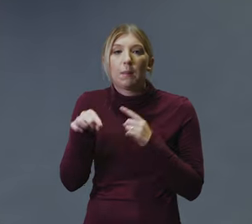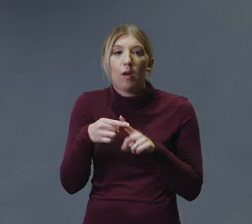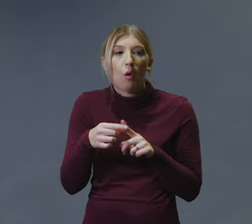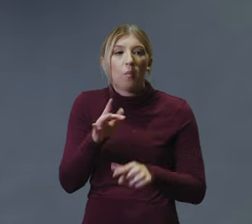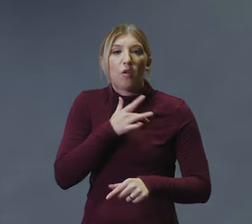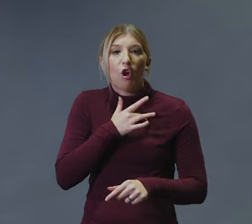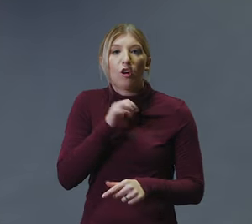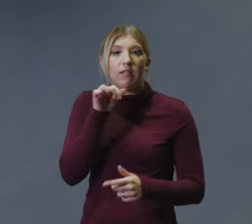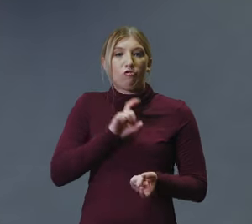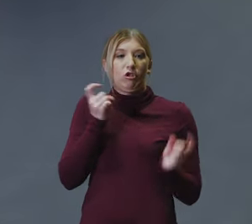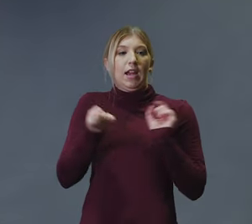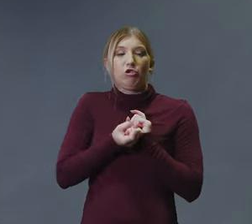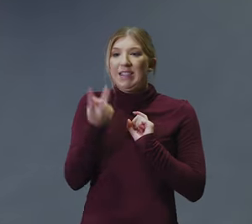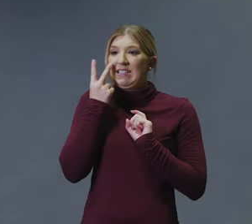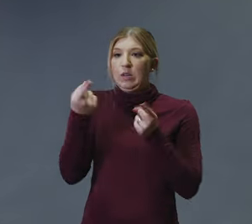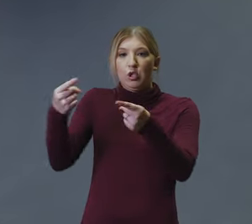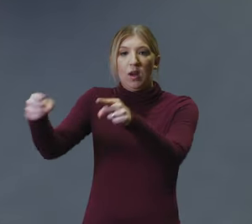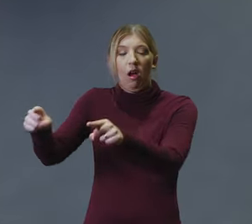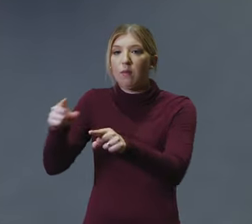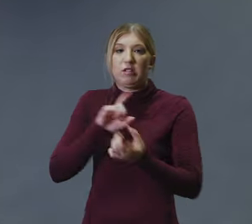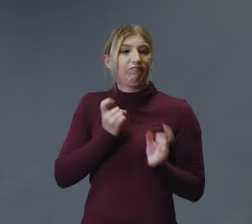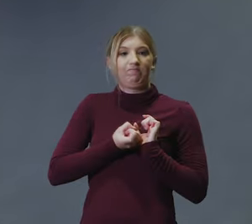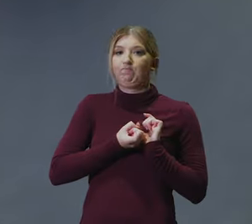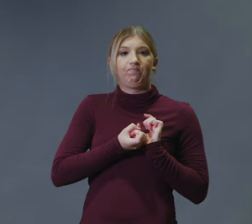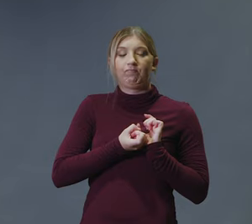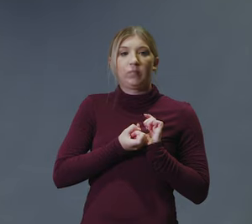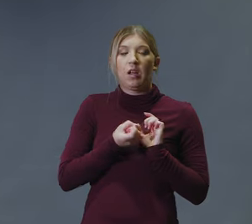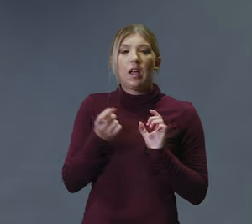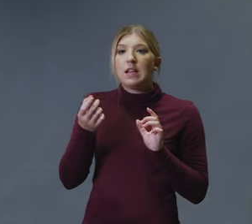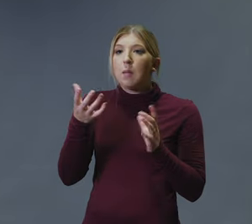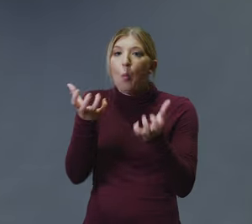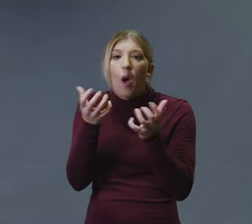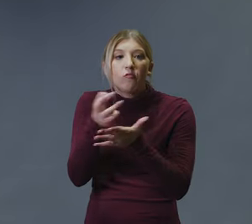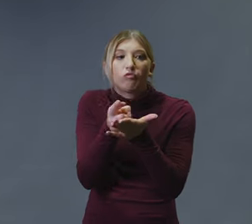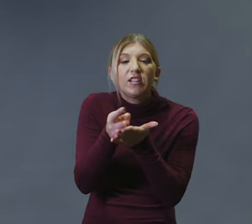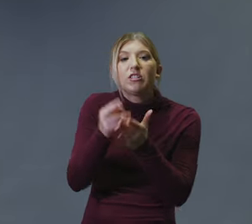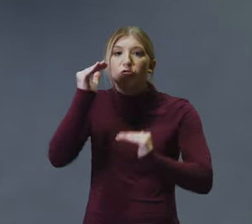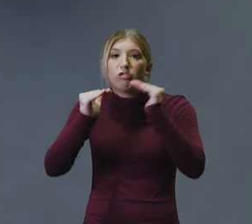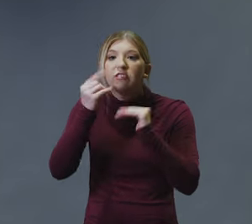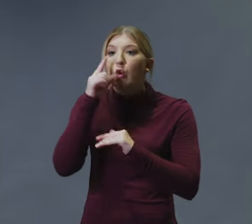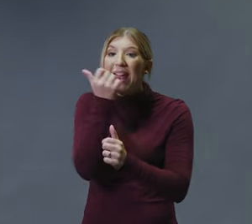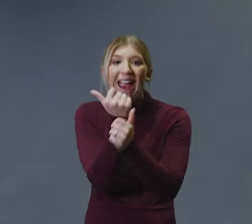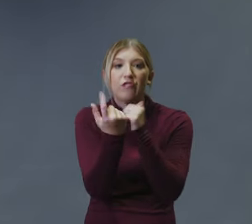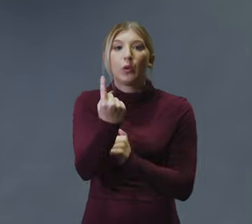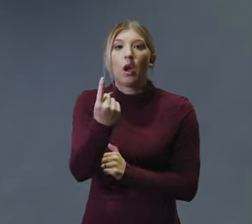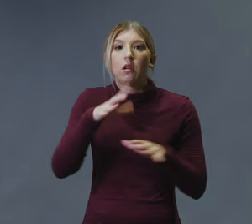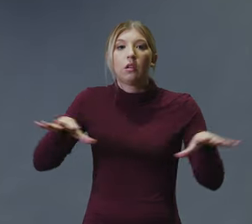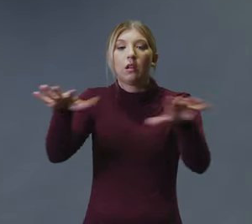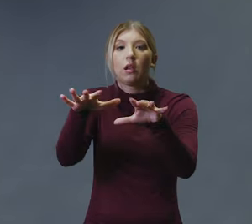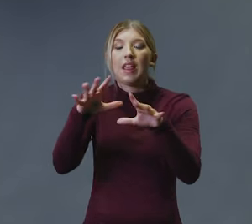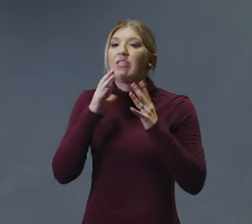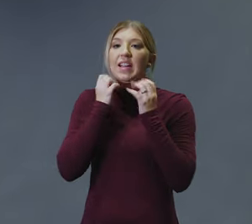weren't altered. In fact, instead of desiring righteousness and justice for everyone in their society, they cared